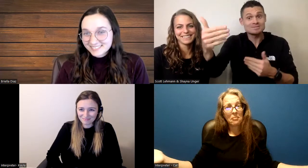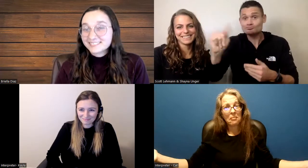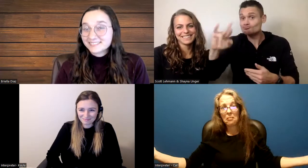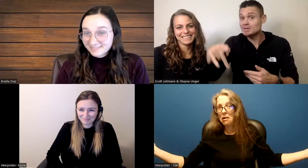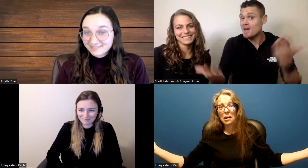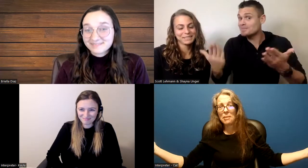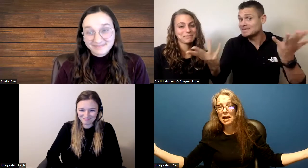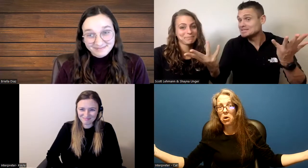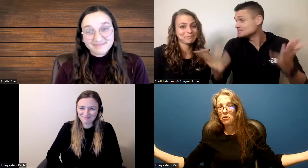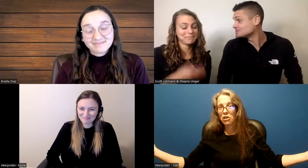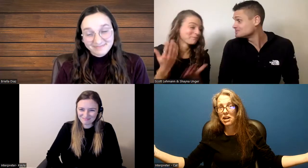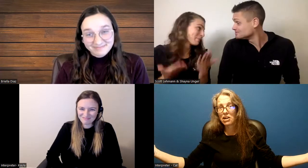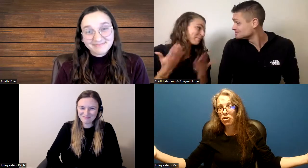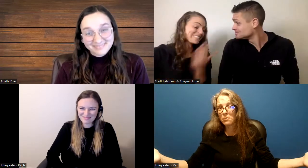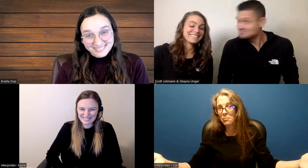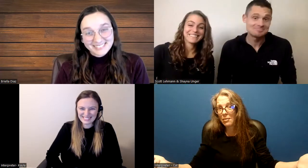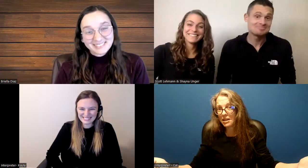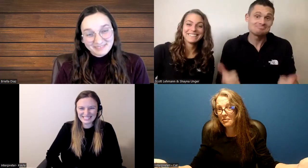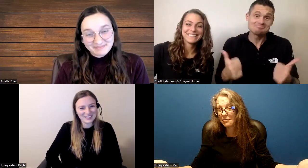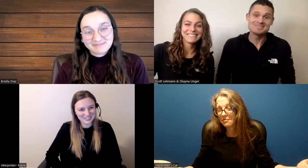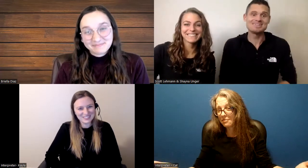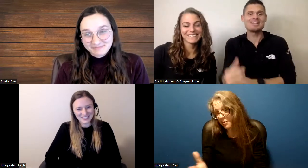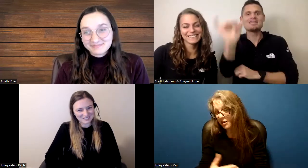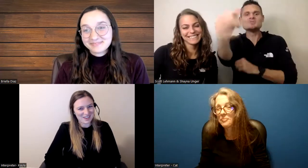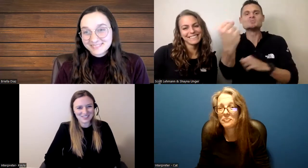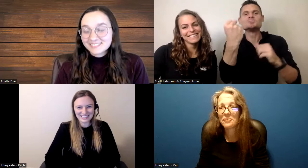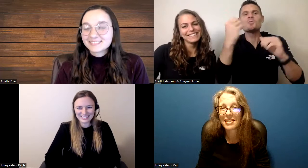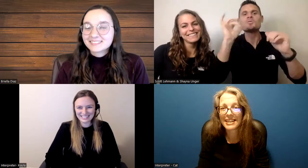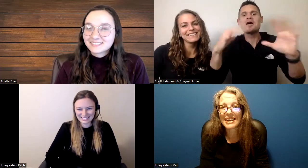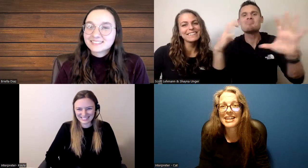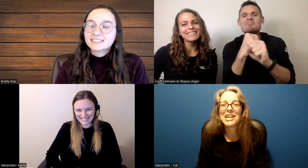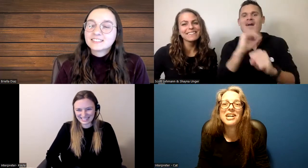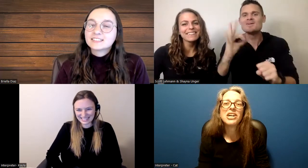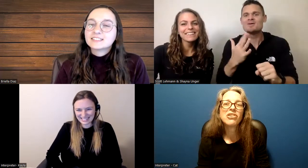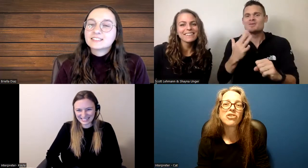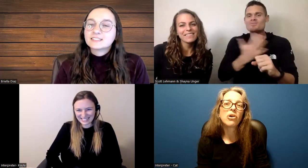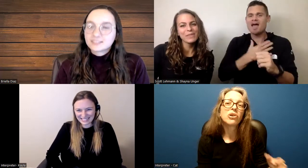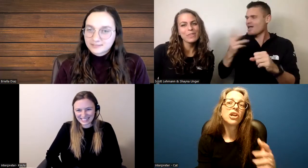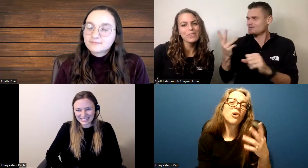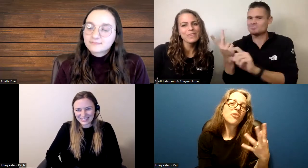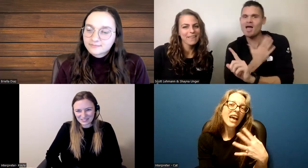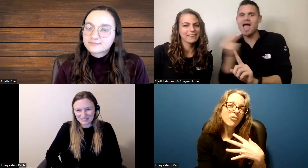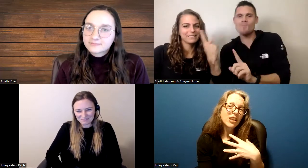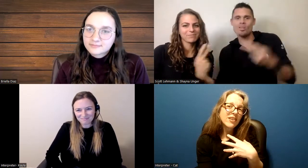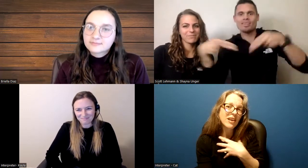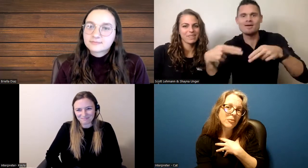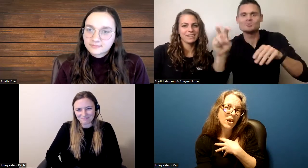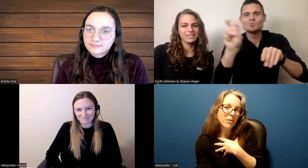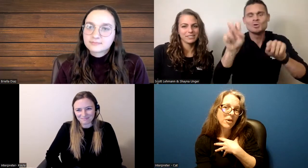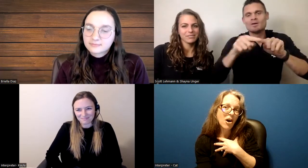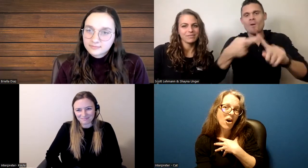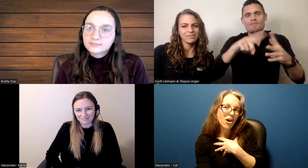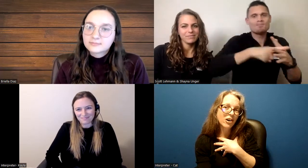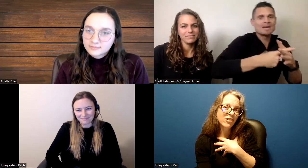right, not a bad goal for our next trip. Maybe. So, you know, that really sums